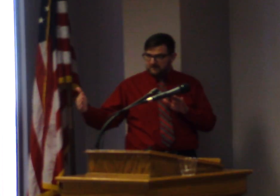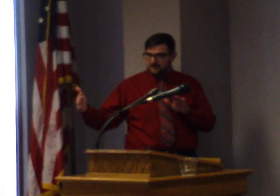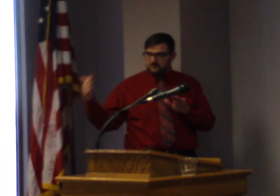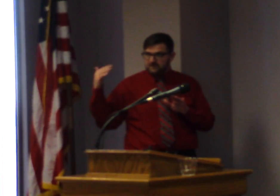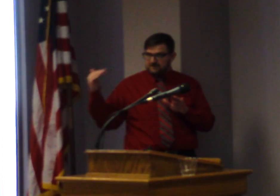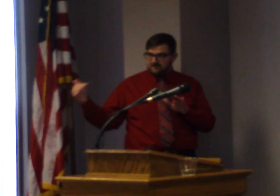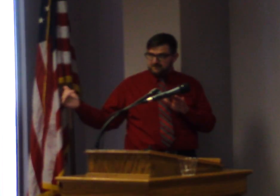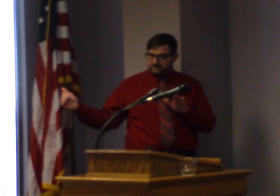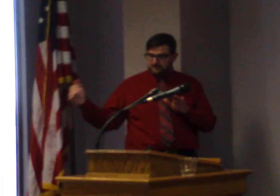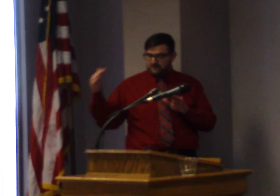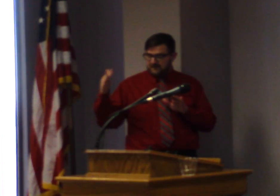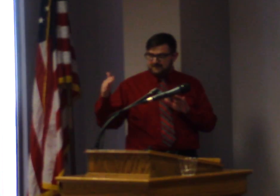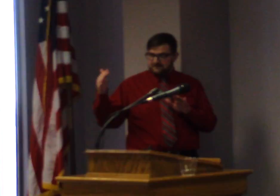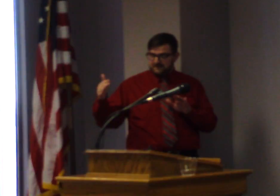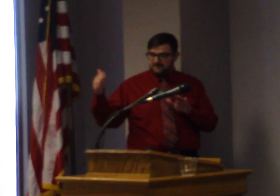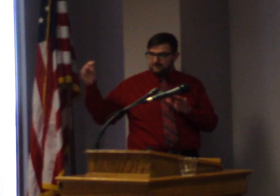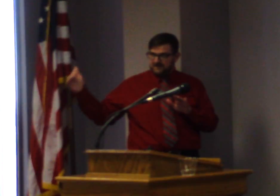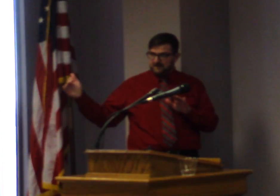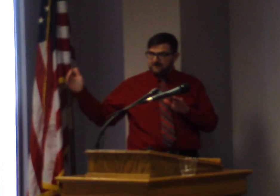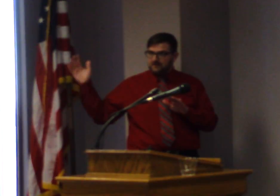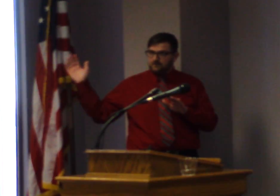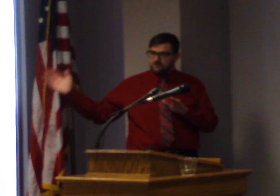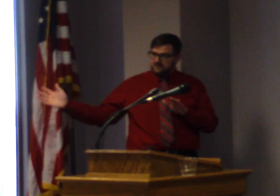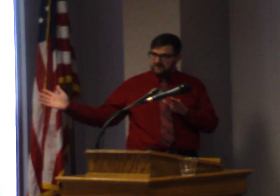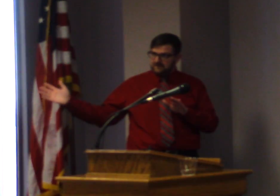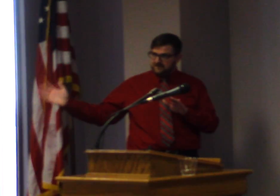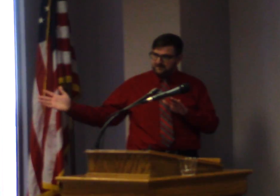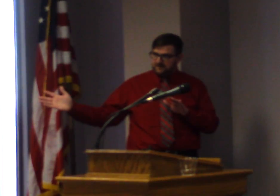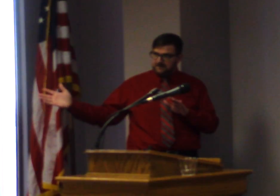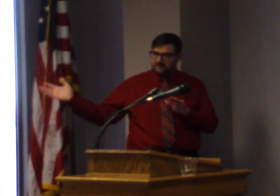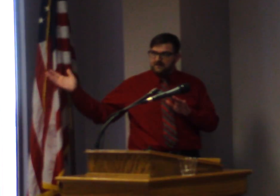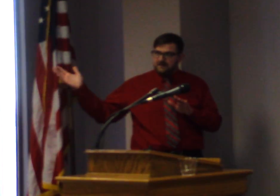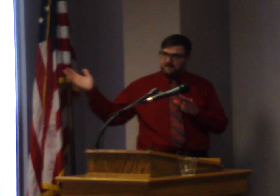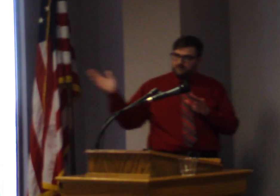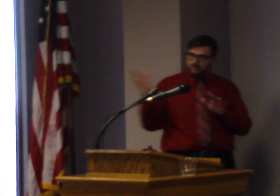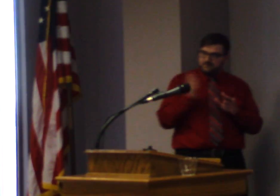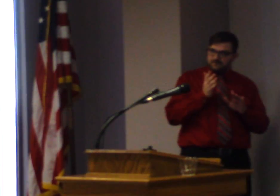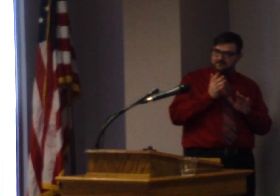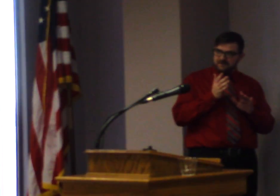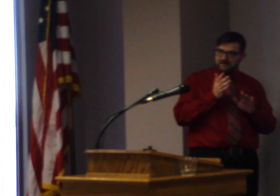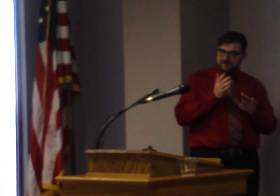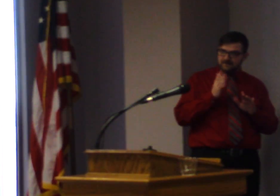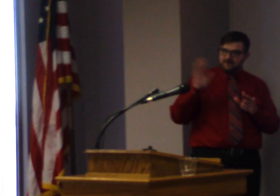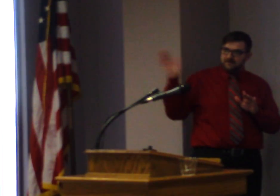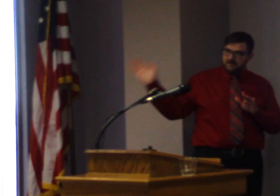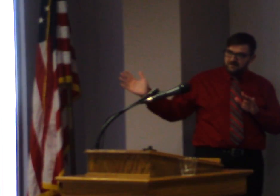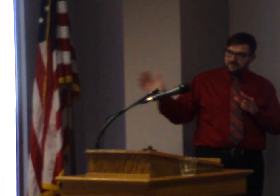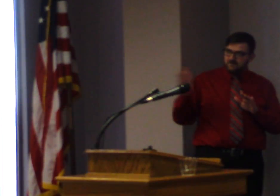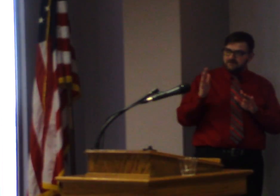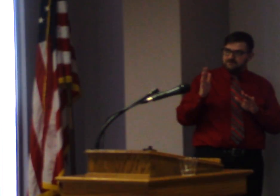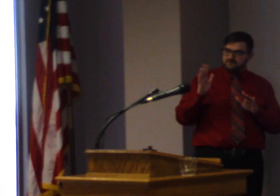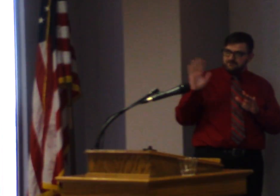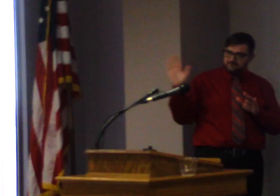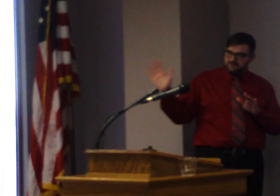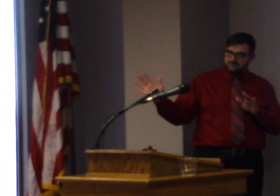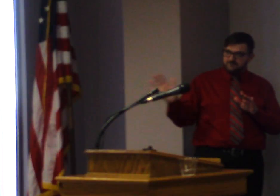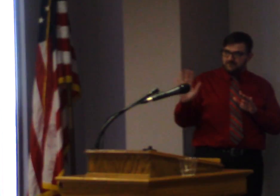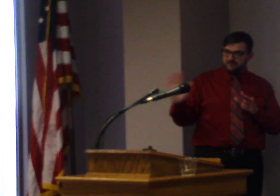coming, your SSP will see it coming, and they will push you aside, and the car, you avoid the